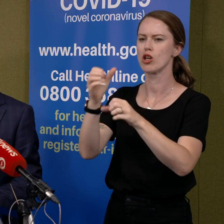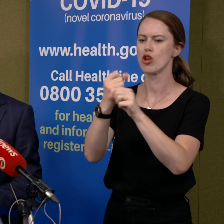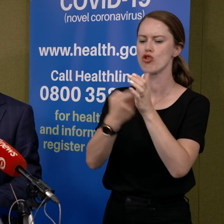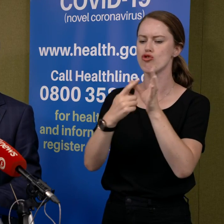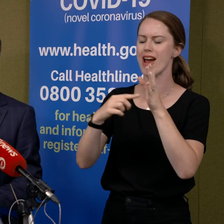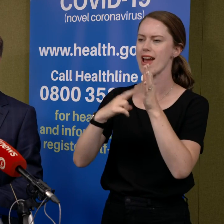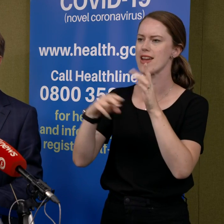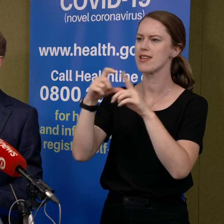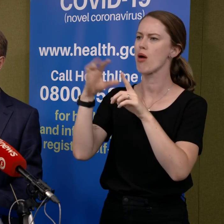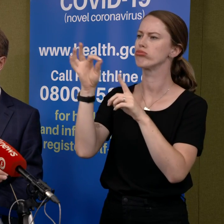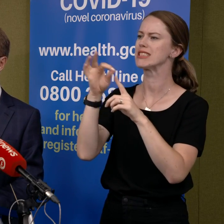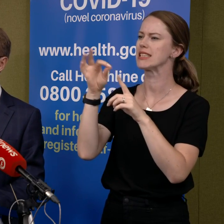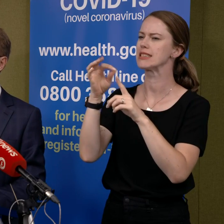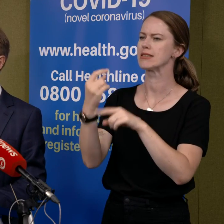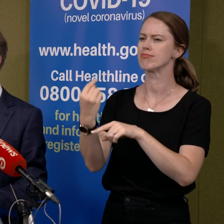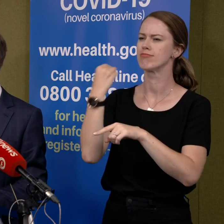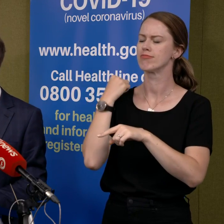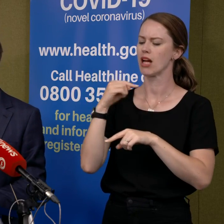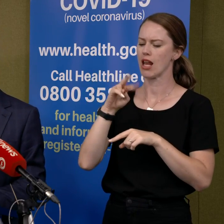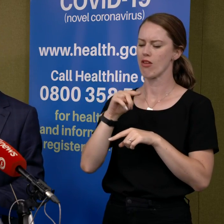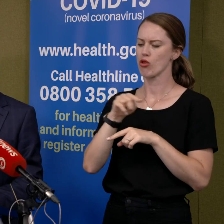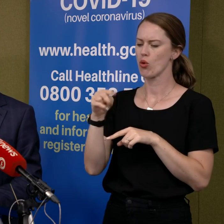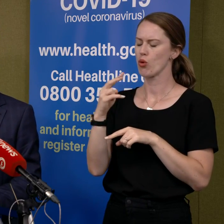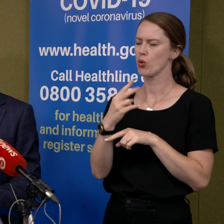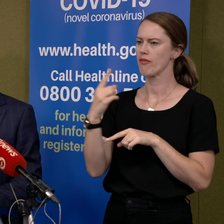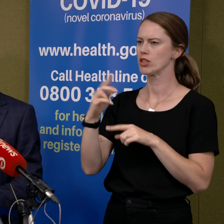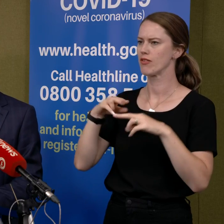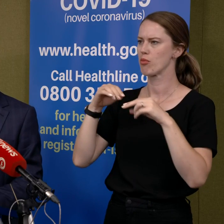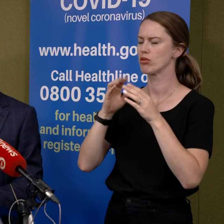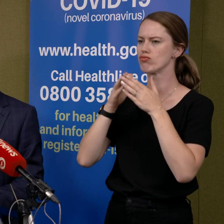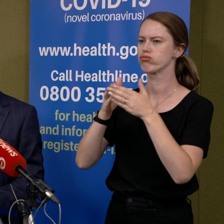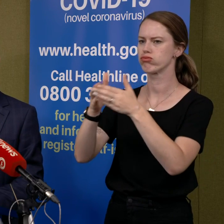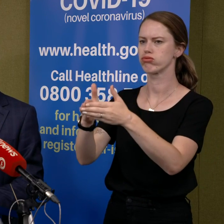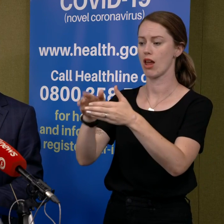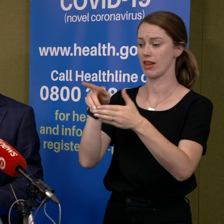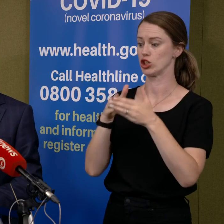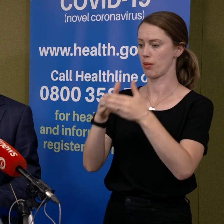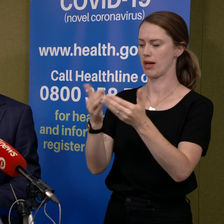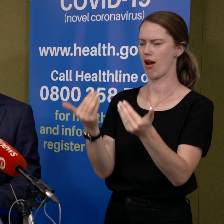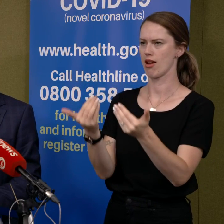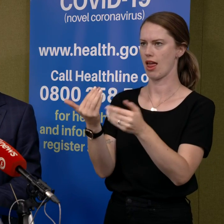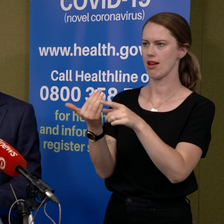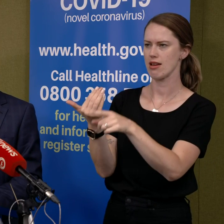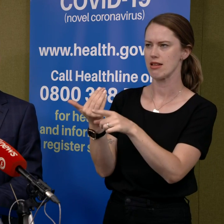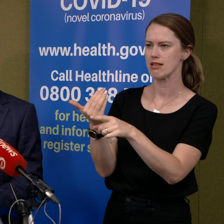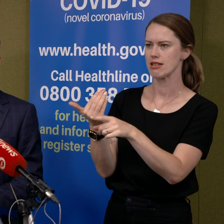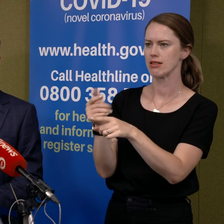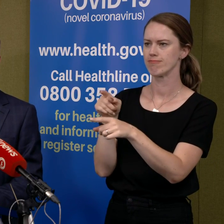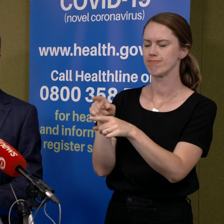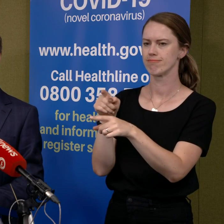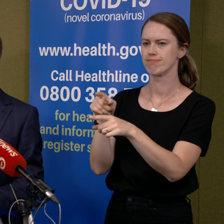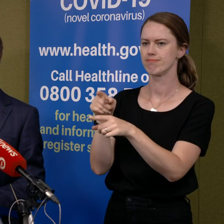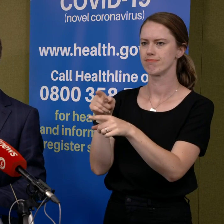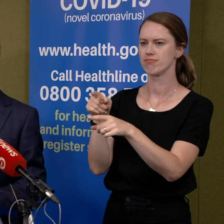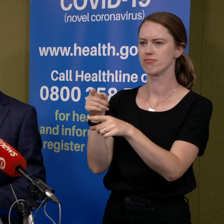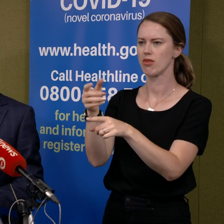cruise ship. That was the cruise from the 11th to the 21st of February, and that's the ship that is currently, I understand,